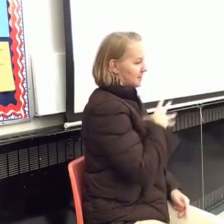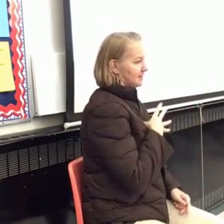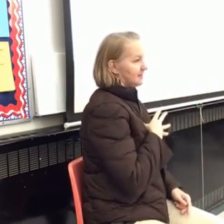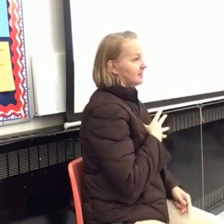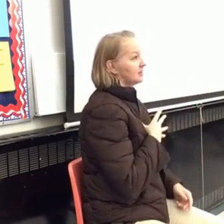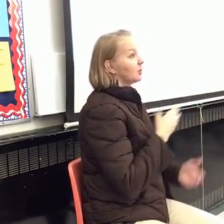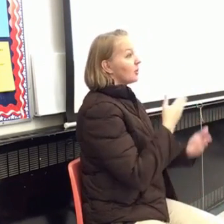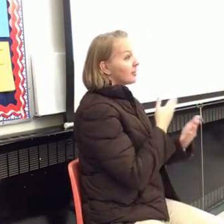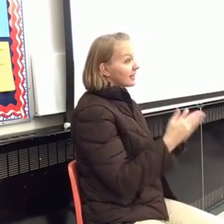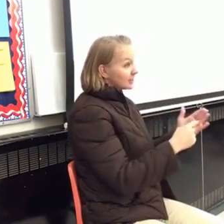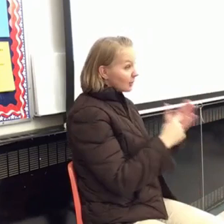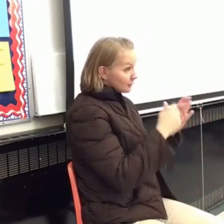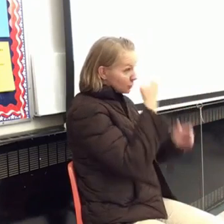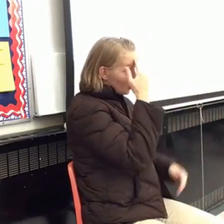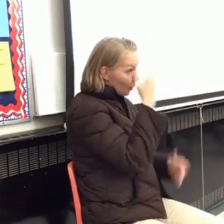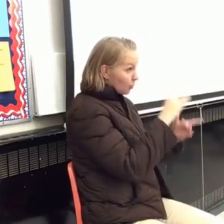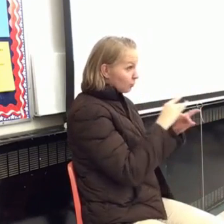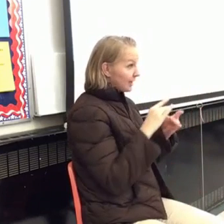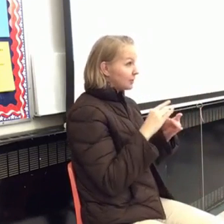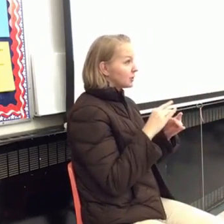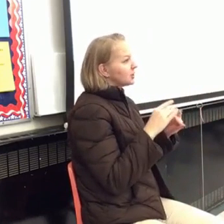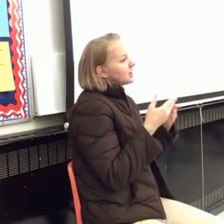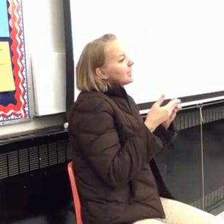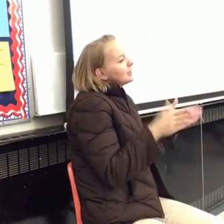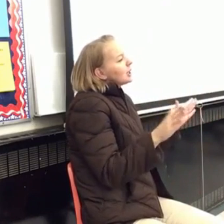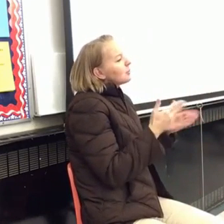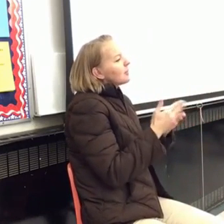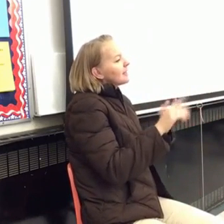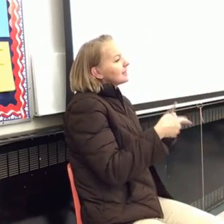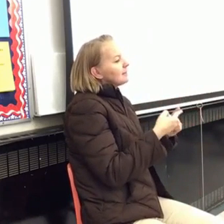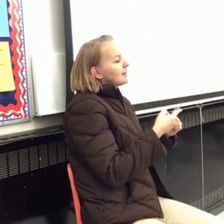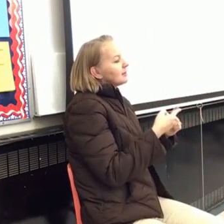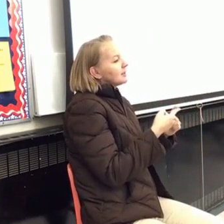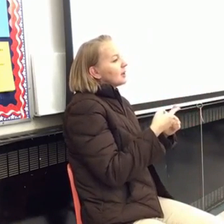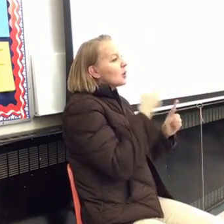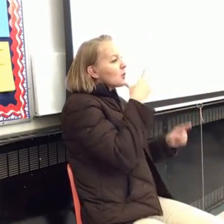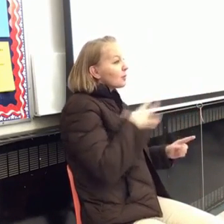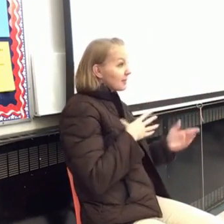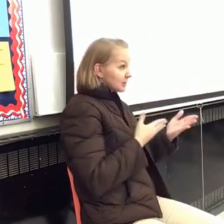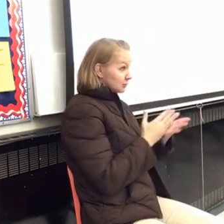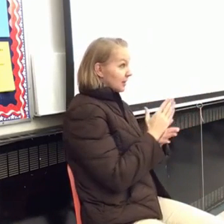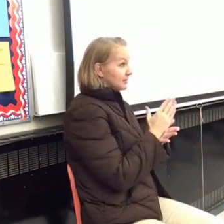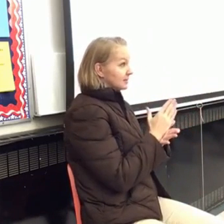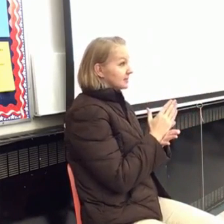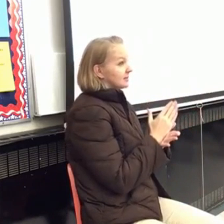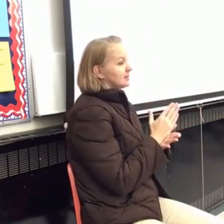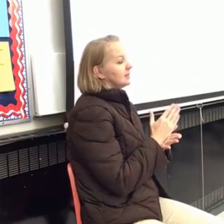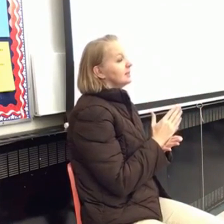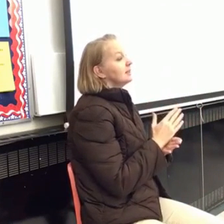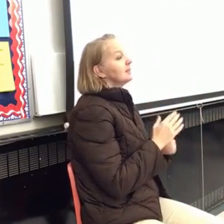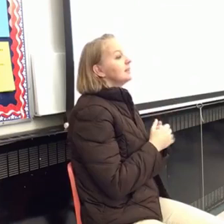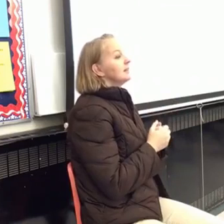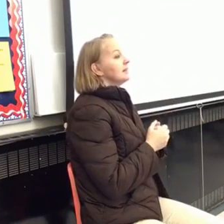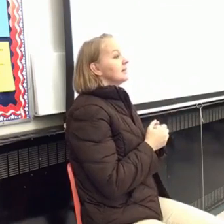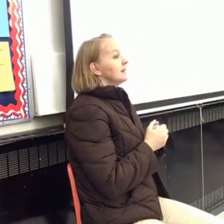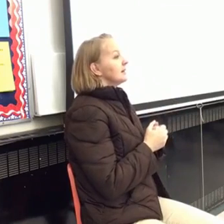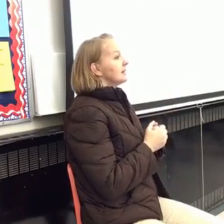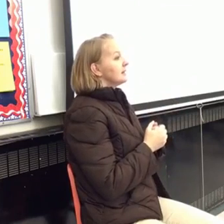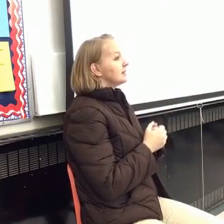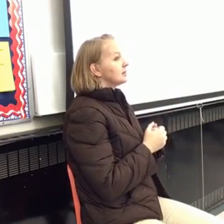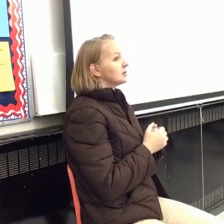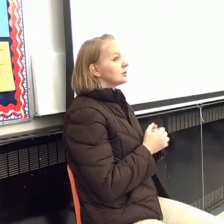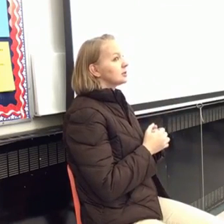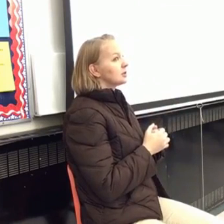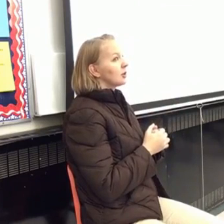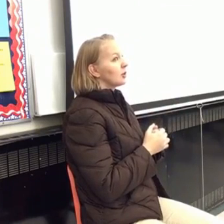Now, things that you need to know in terms of general things about women's rights movement. If you will, under